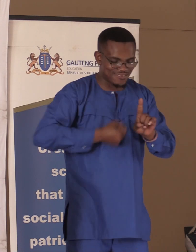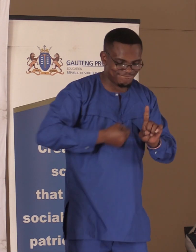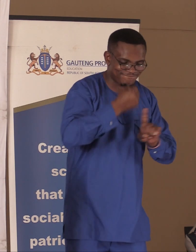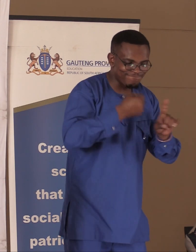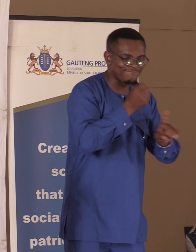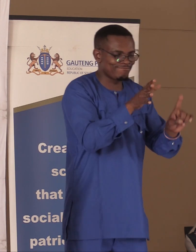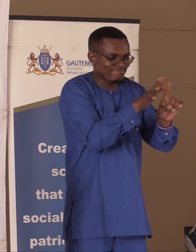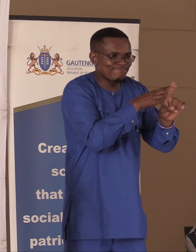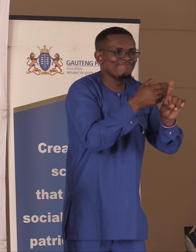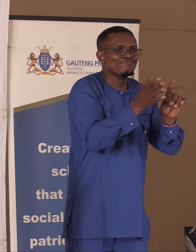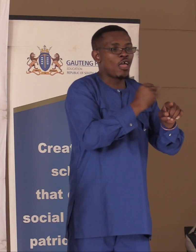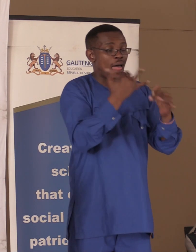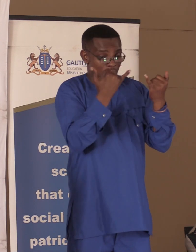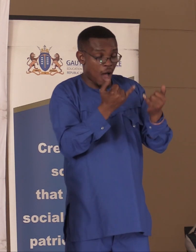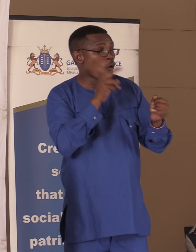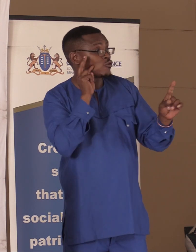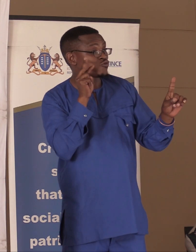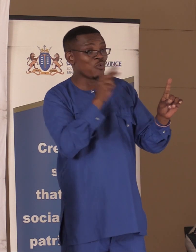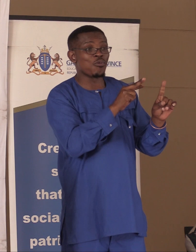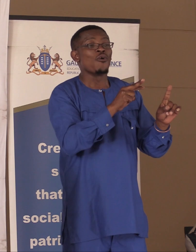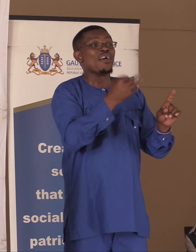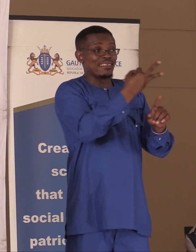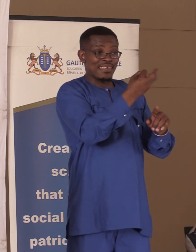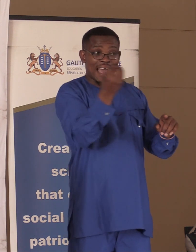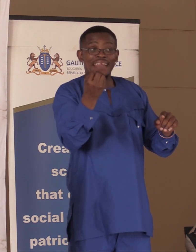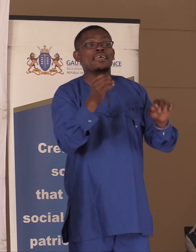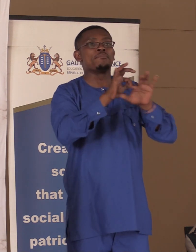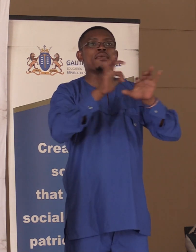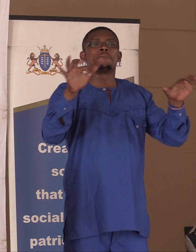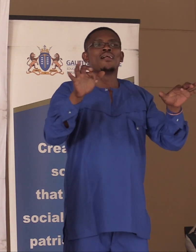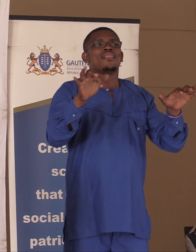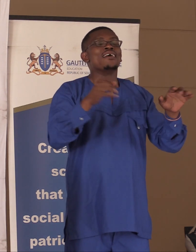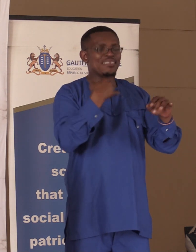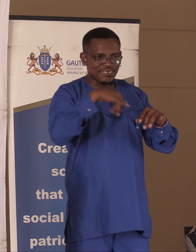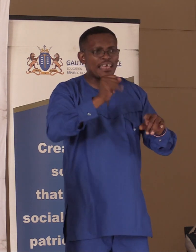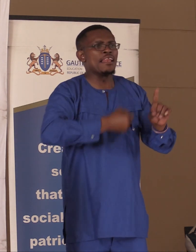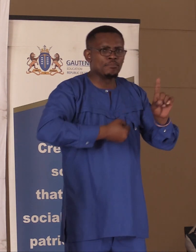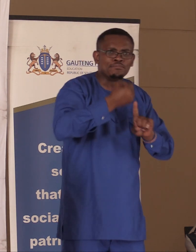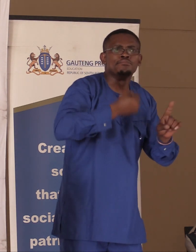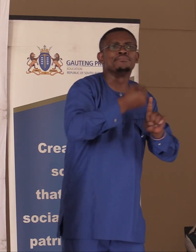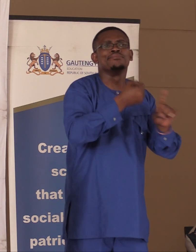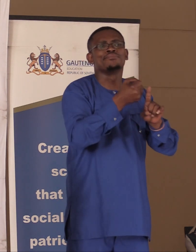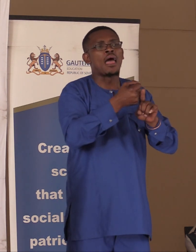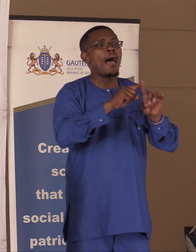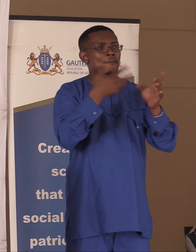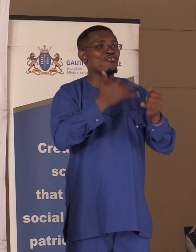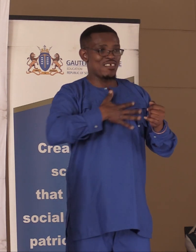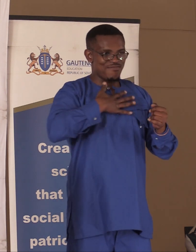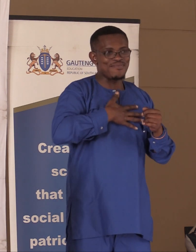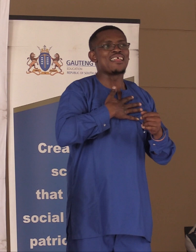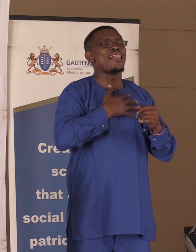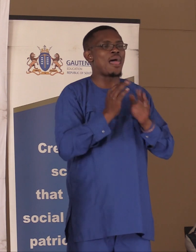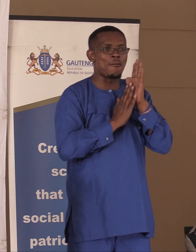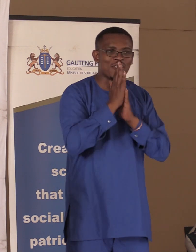So she saw more than 300 people in this hall, and she said, "No, I'm mobilizing." But we feel